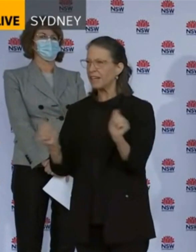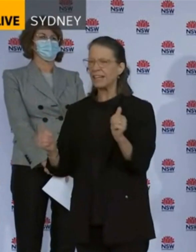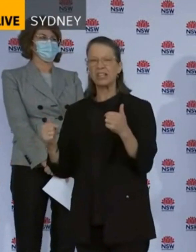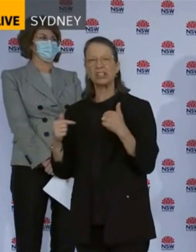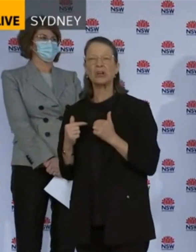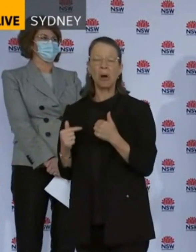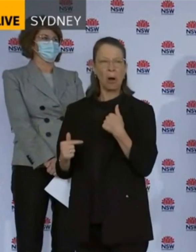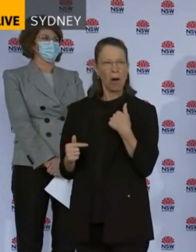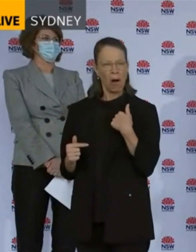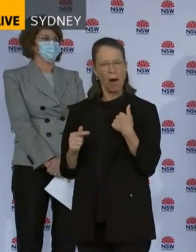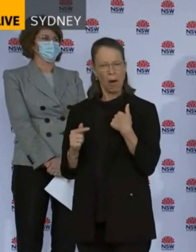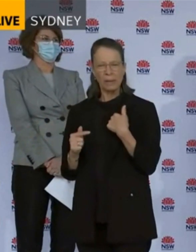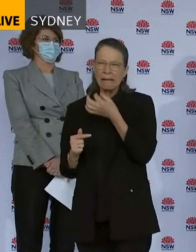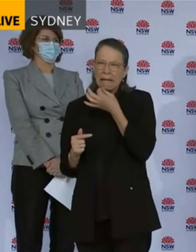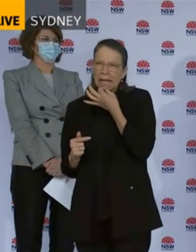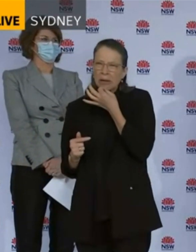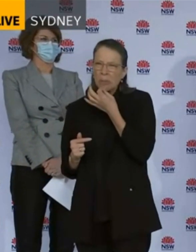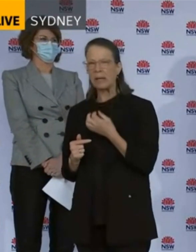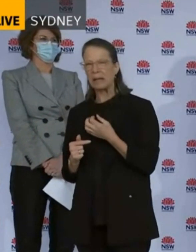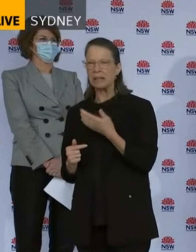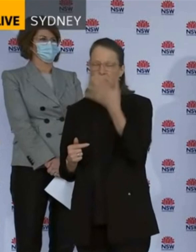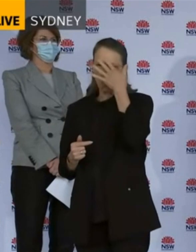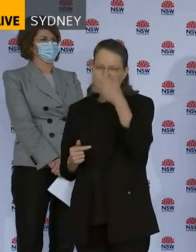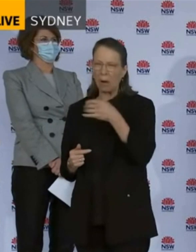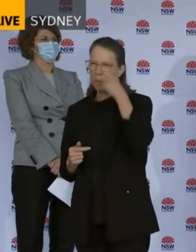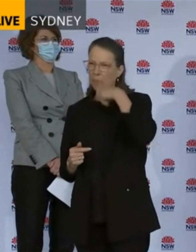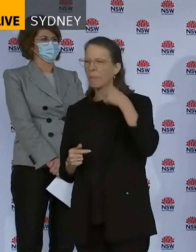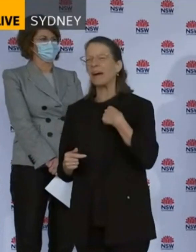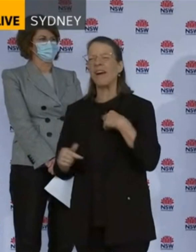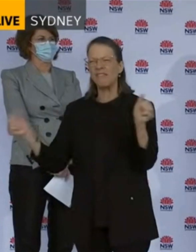vaccinated, think again, get tested. Sorry,